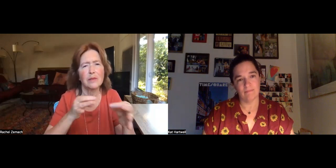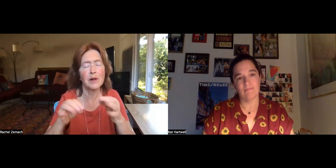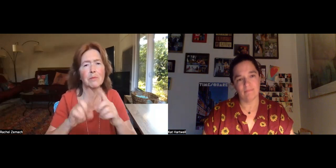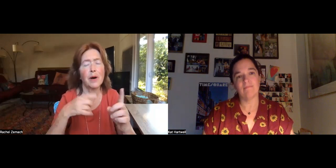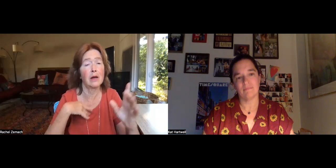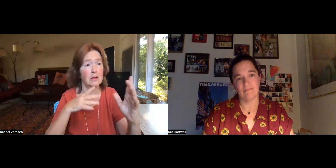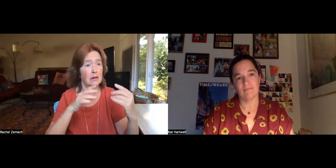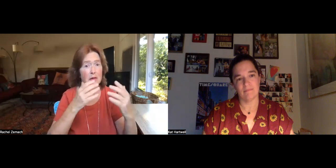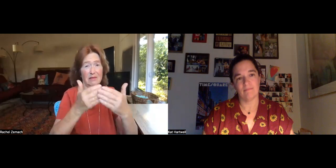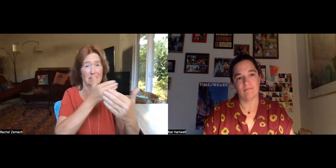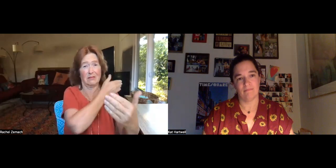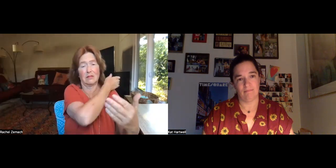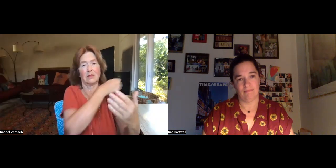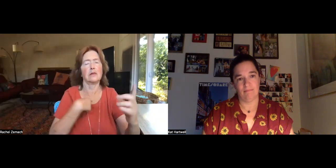totally but